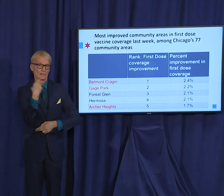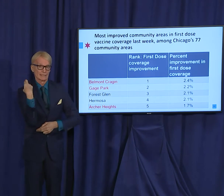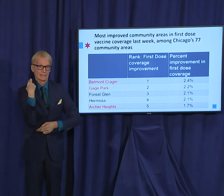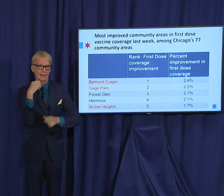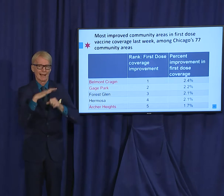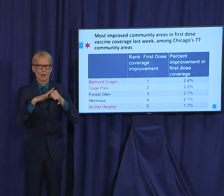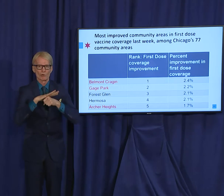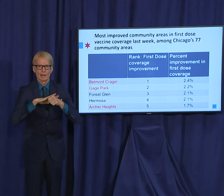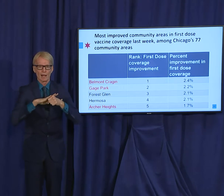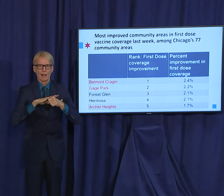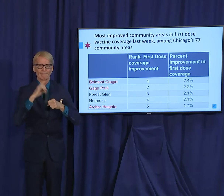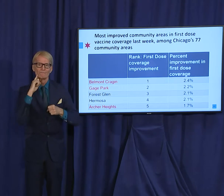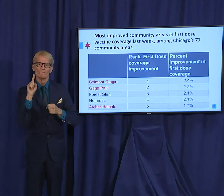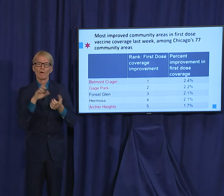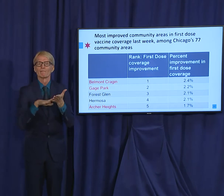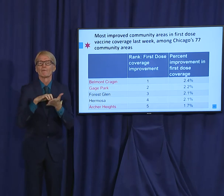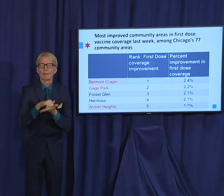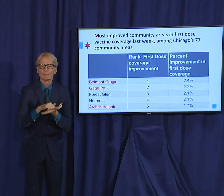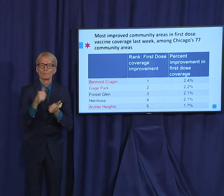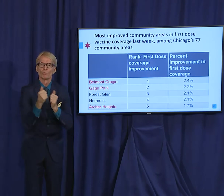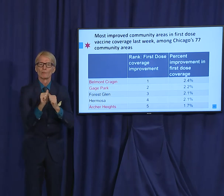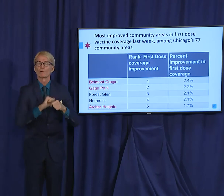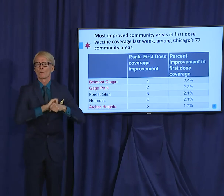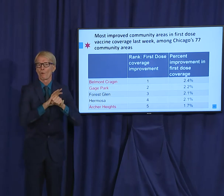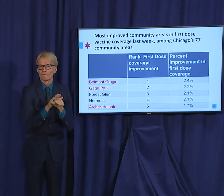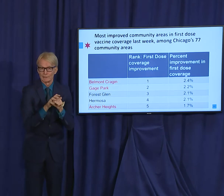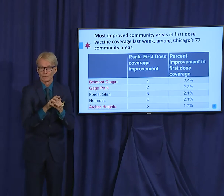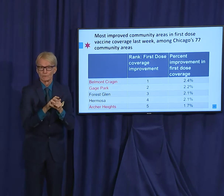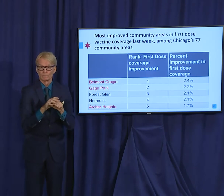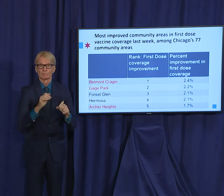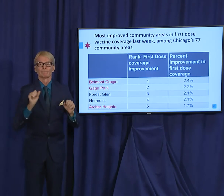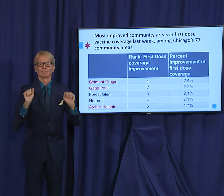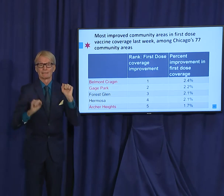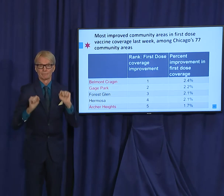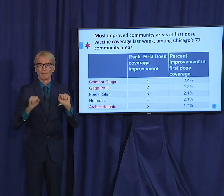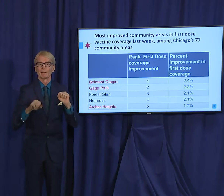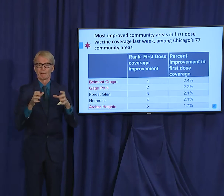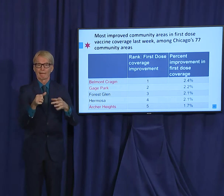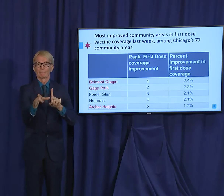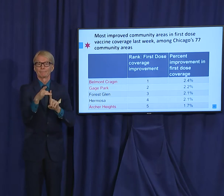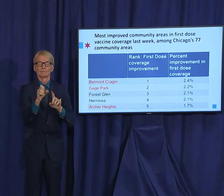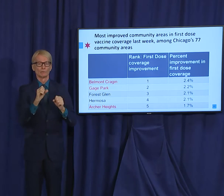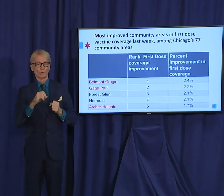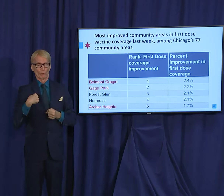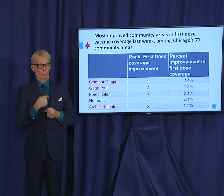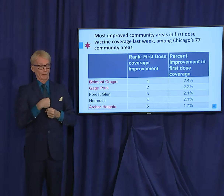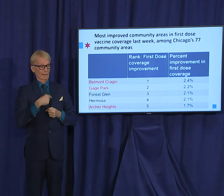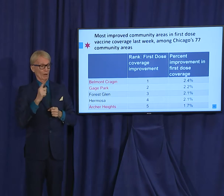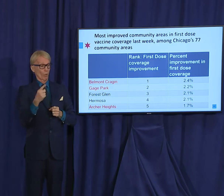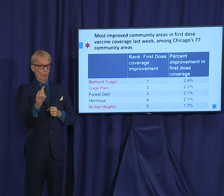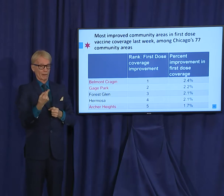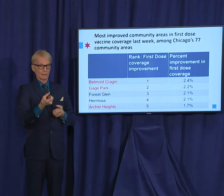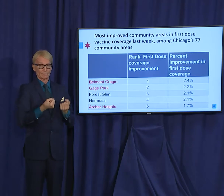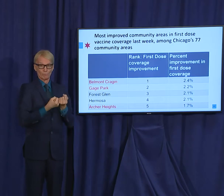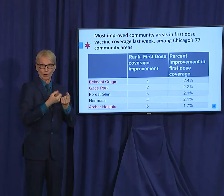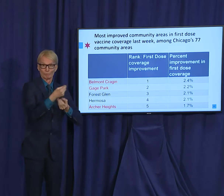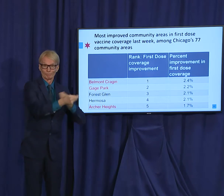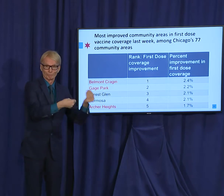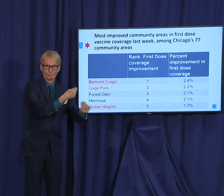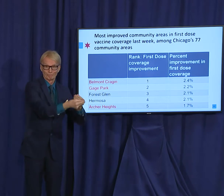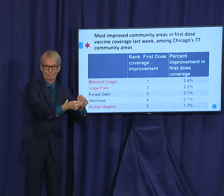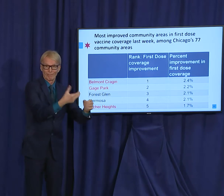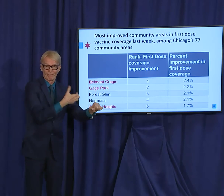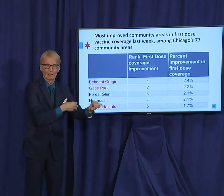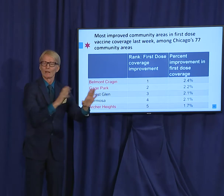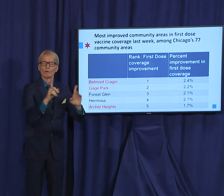related to our COVID vulnerability index. And so as a reminder, it's not just that we push vaccine to these 15 communities. We start